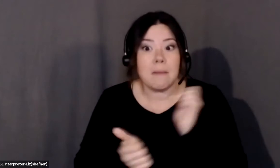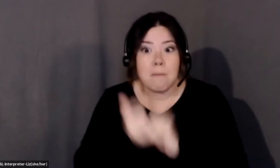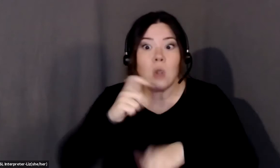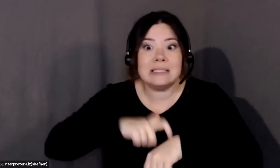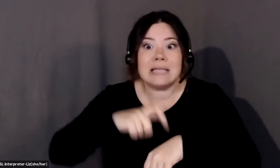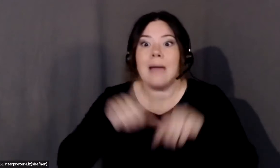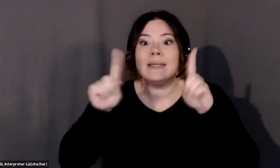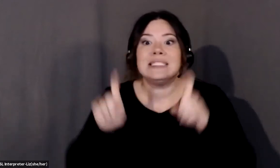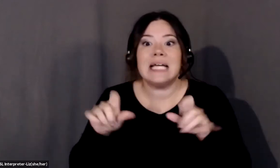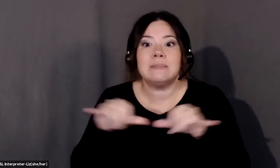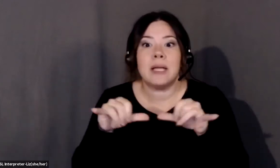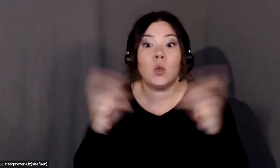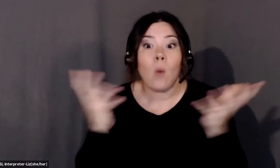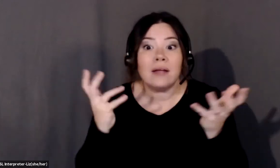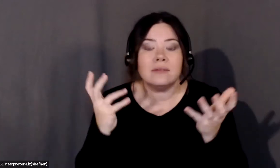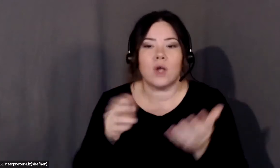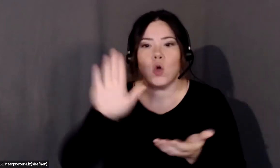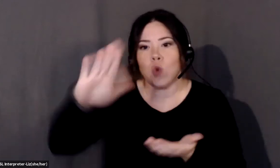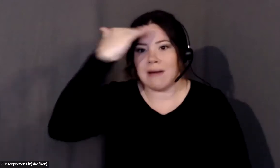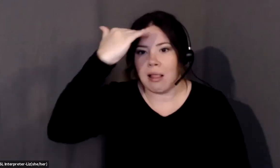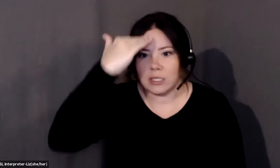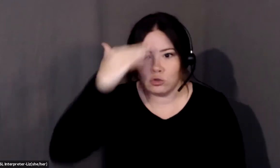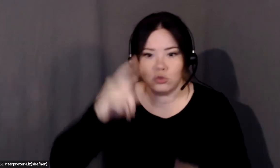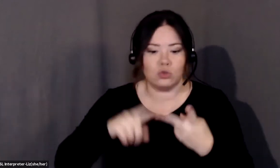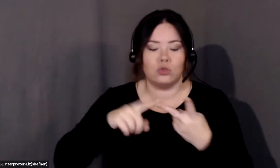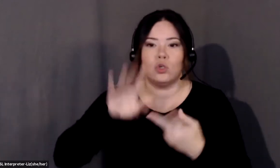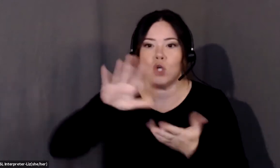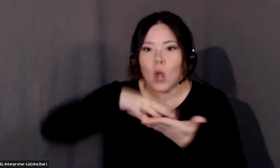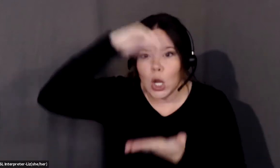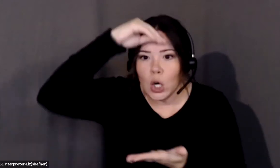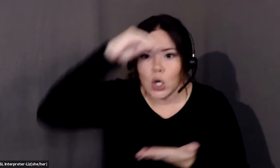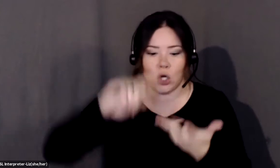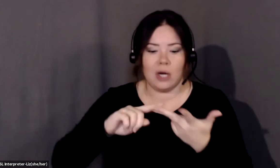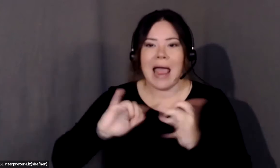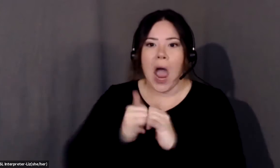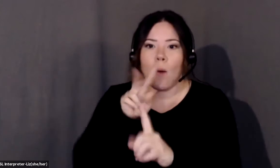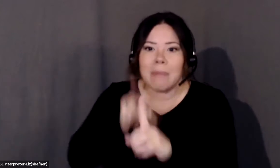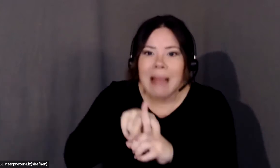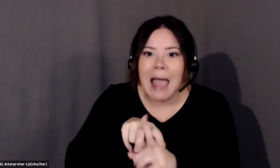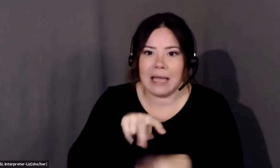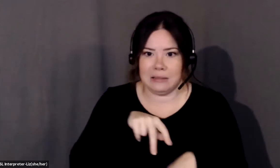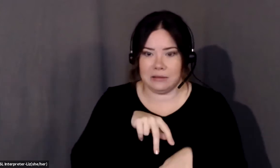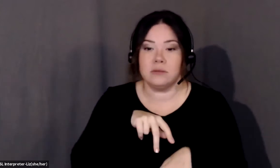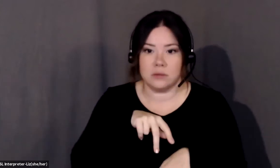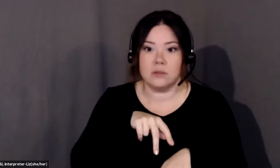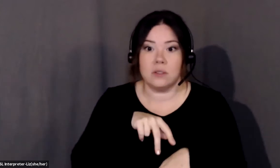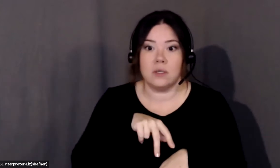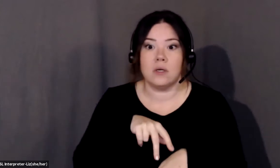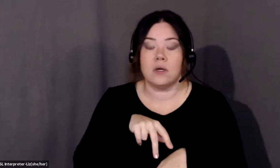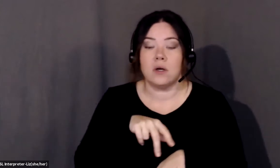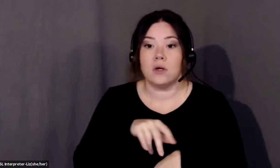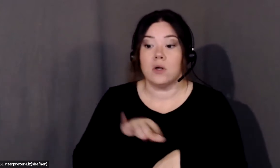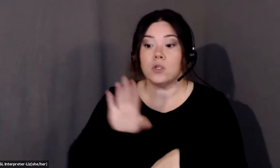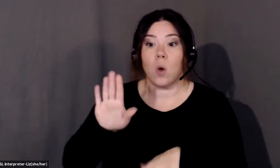measuring what do you know? How do you apply what you know? So looking at accommodations